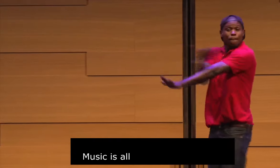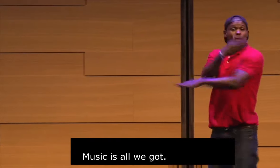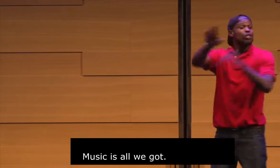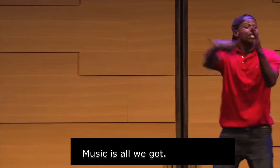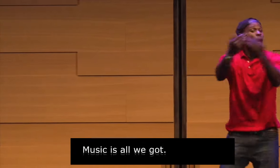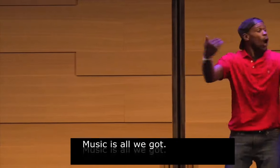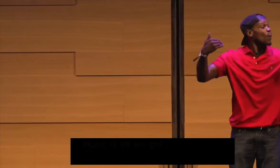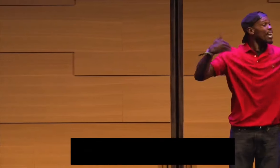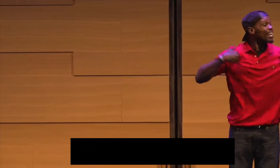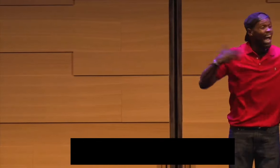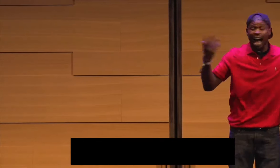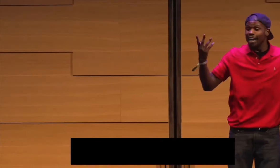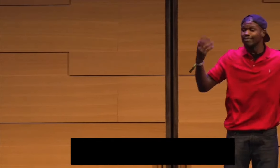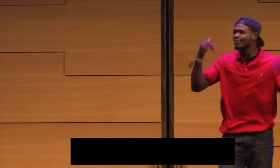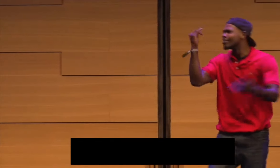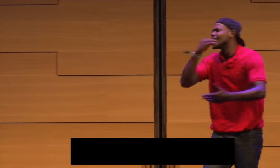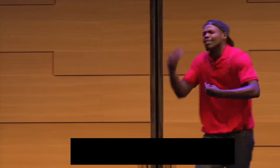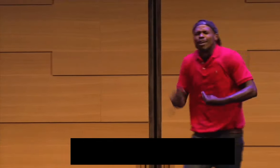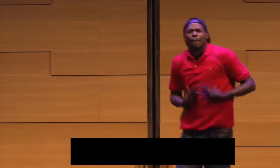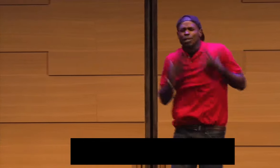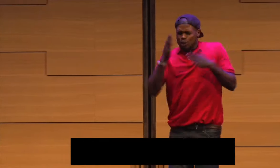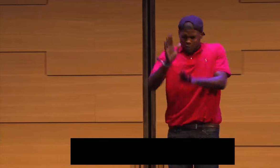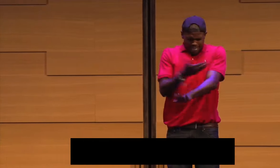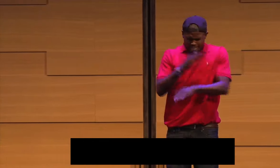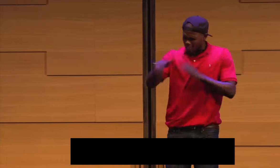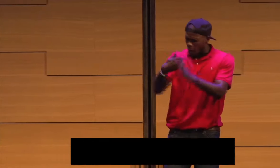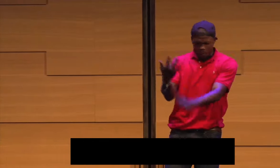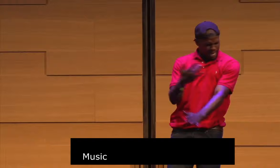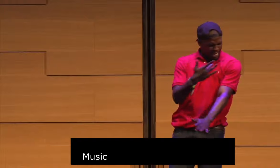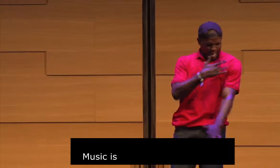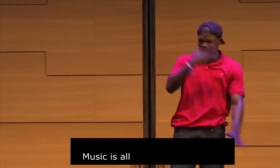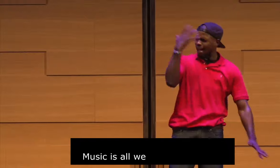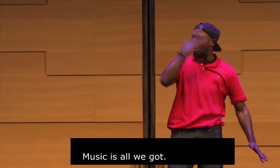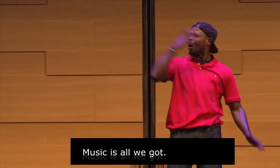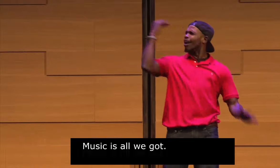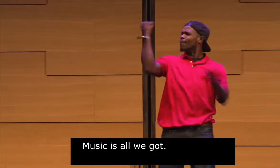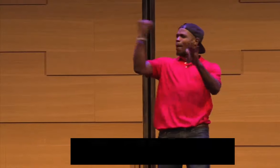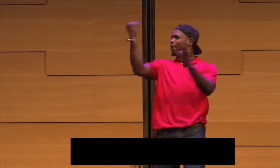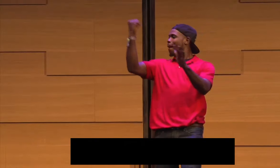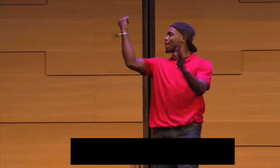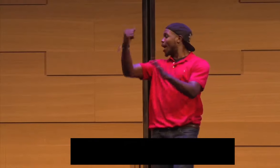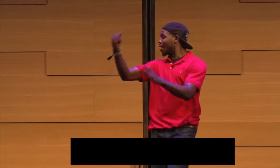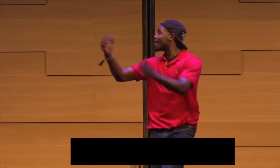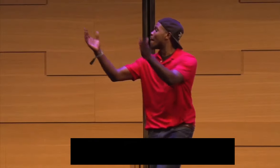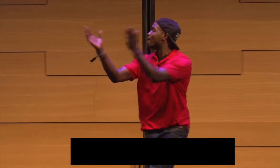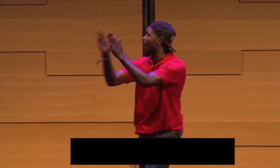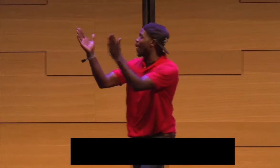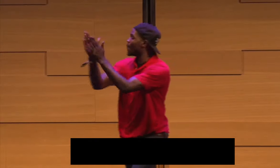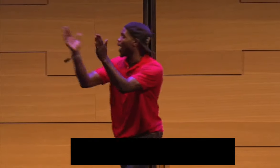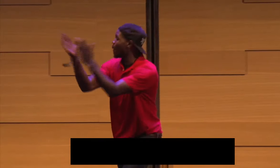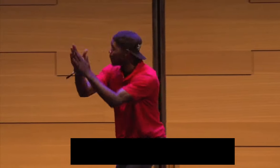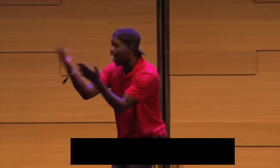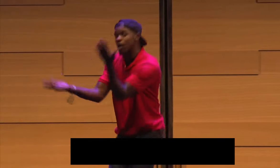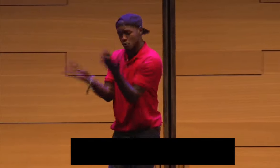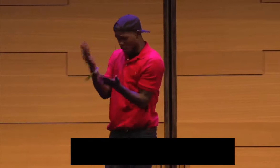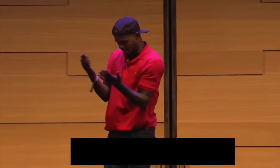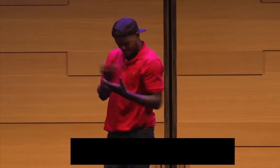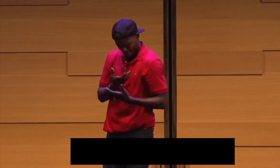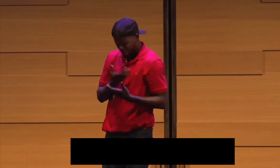Music is all we got. Rhythm is all we got. Oh, no, no, no. So we might as well give it all